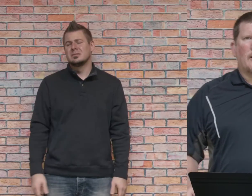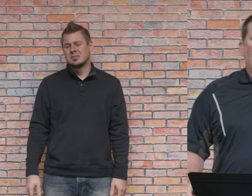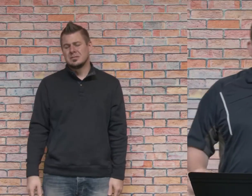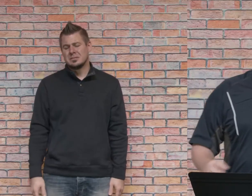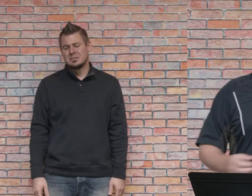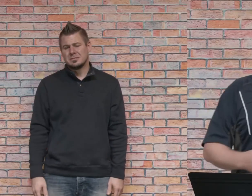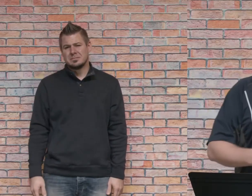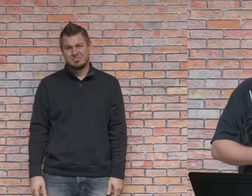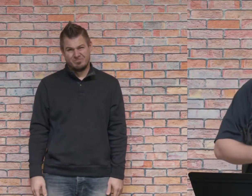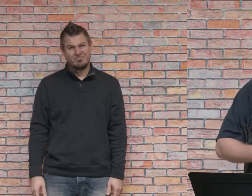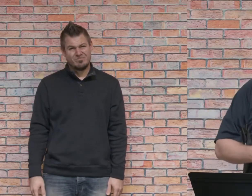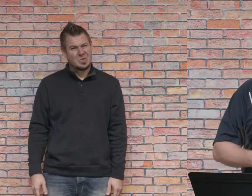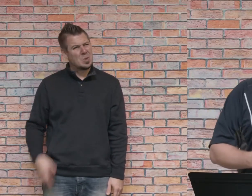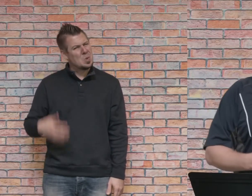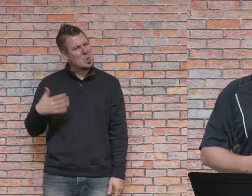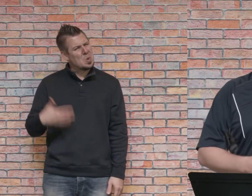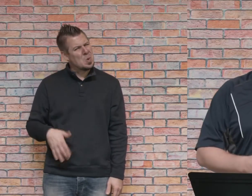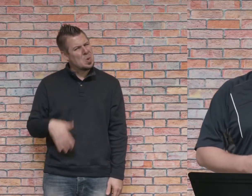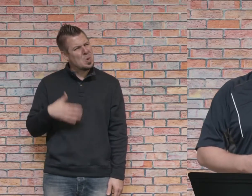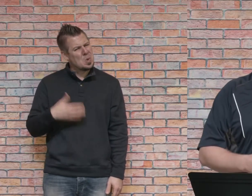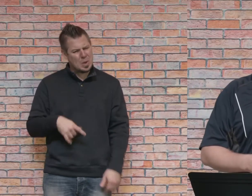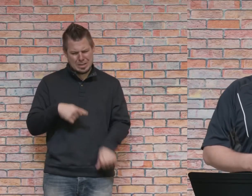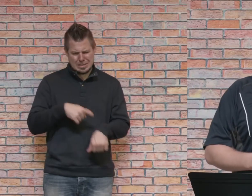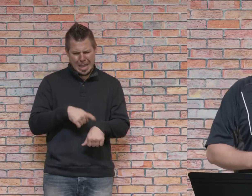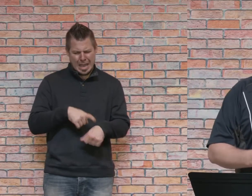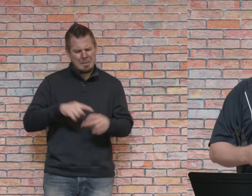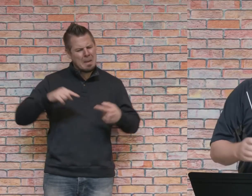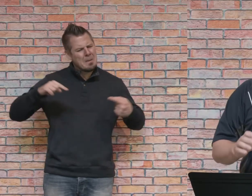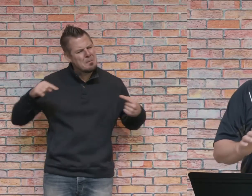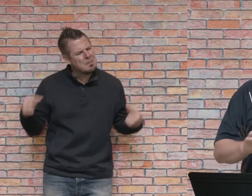And it was a painful moment.